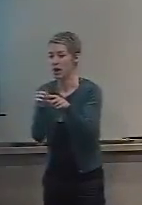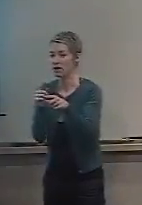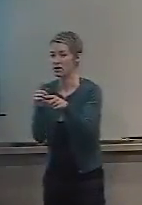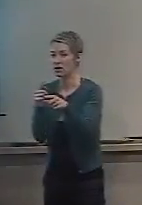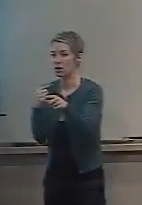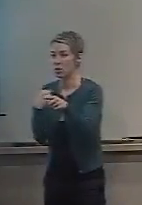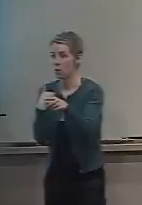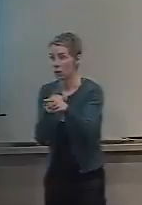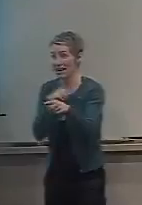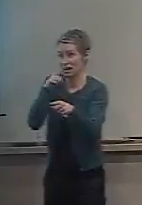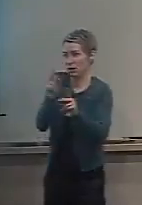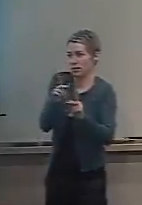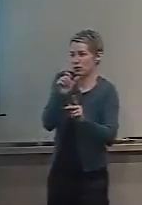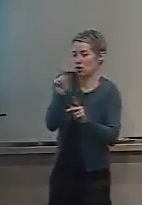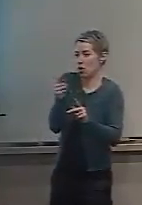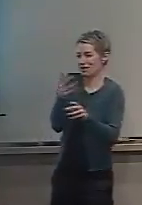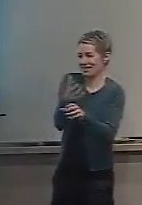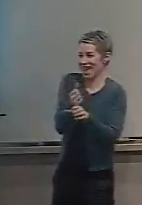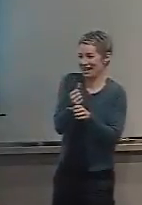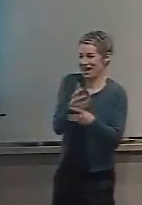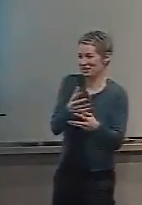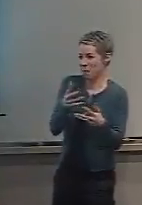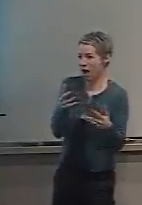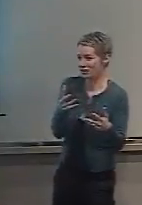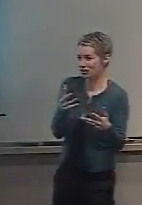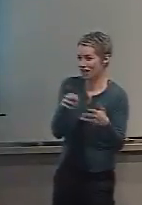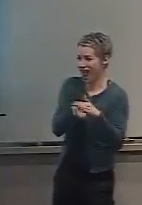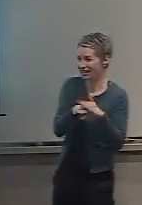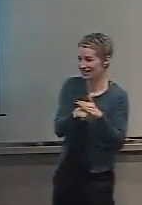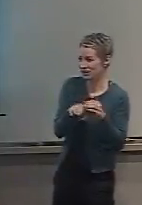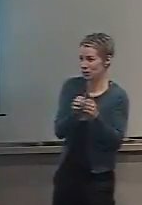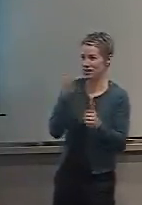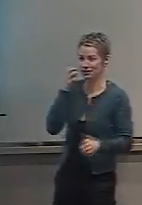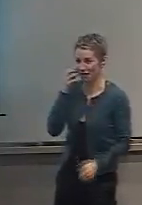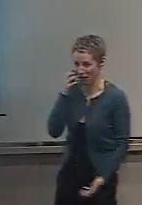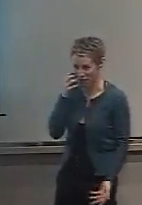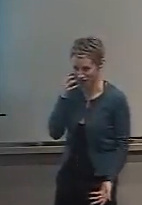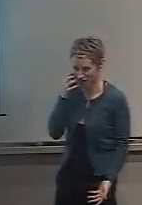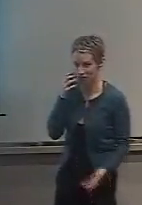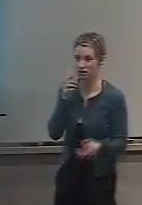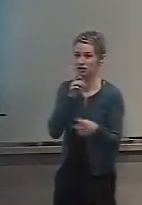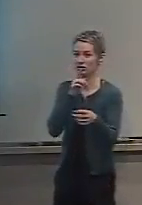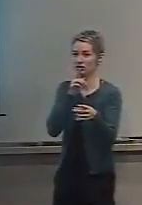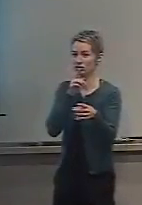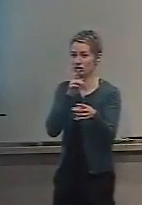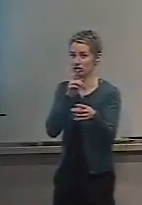we don't always get as much, access with our cell phones. Sure.